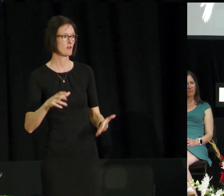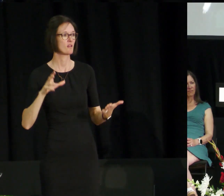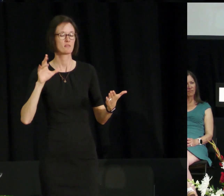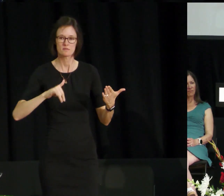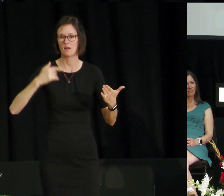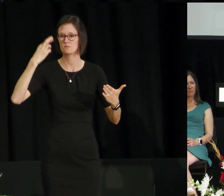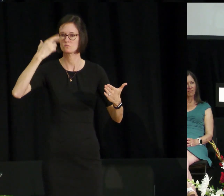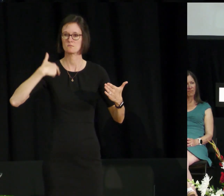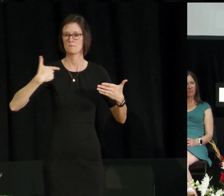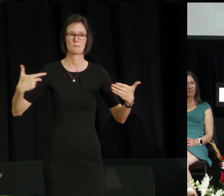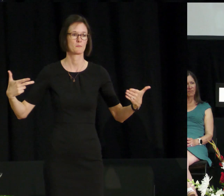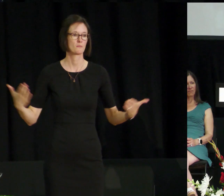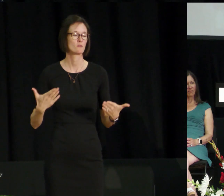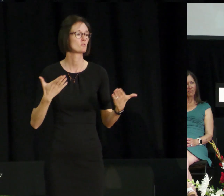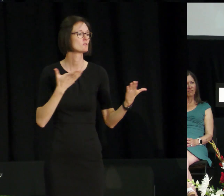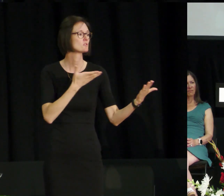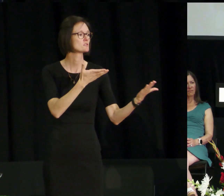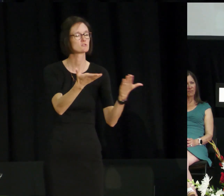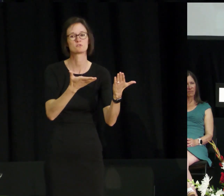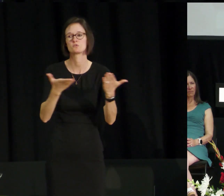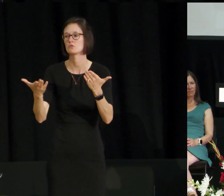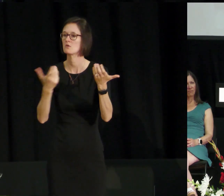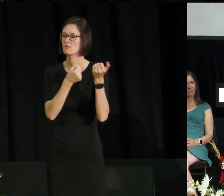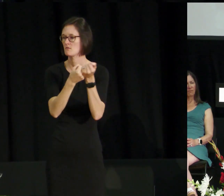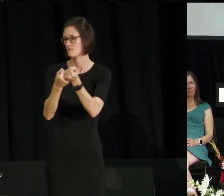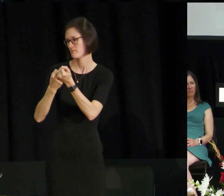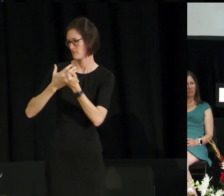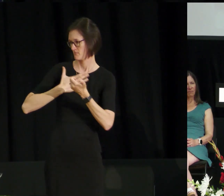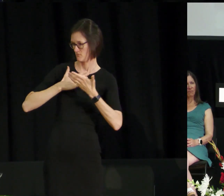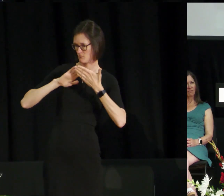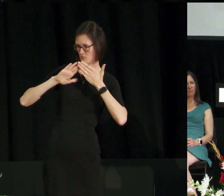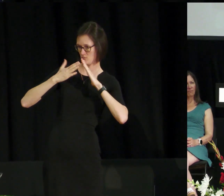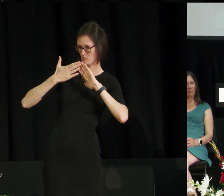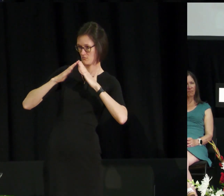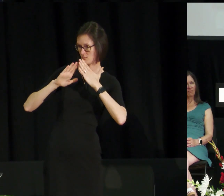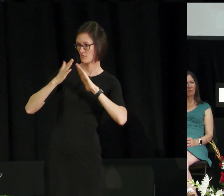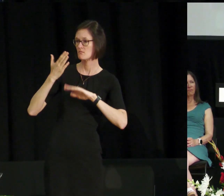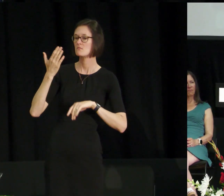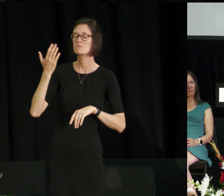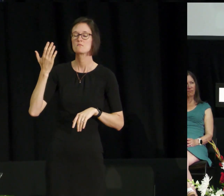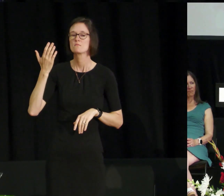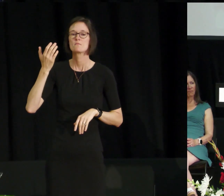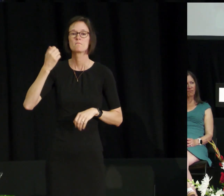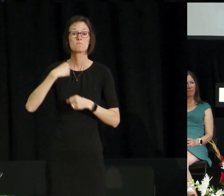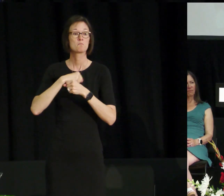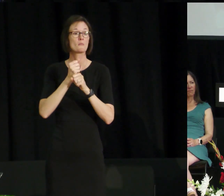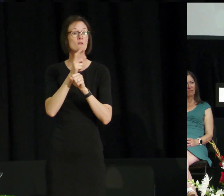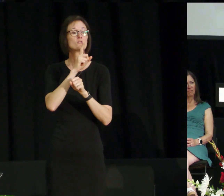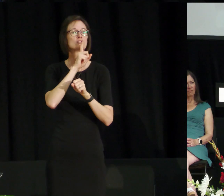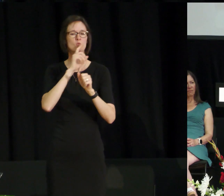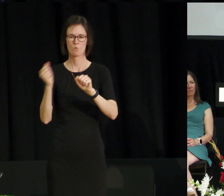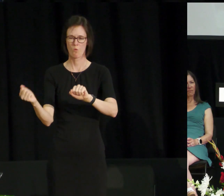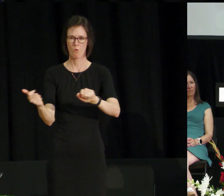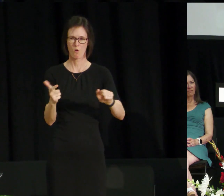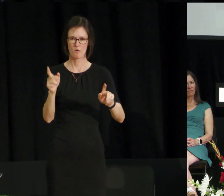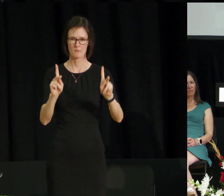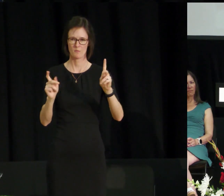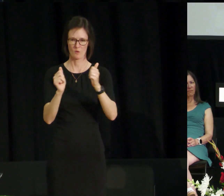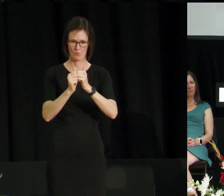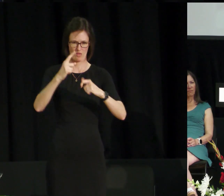And to make sure Those That with varying abilities Are included In it